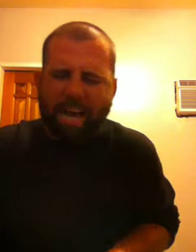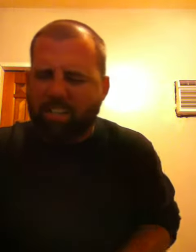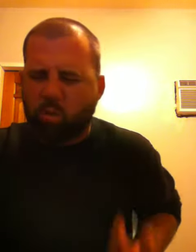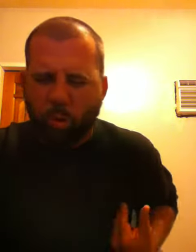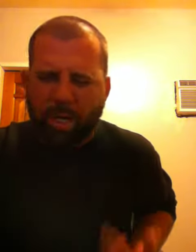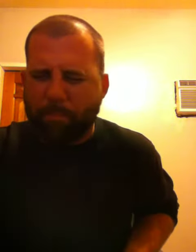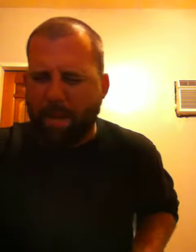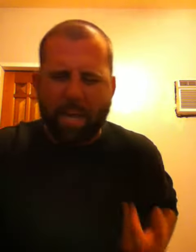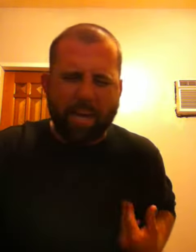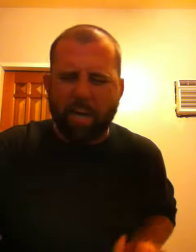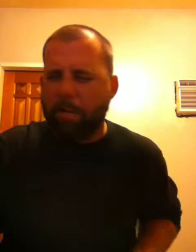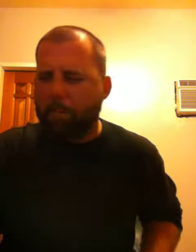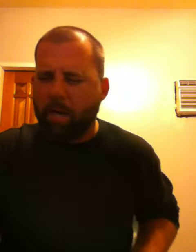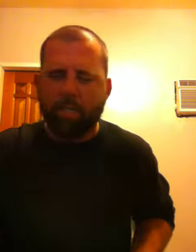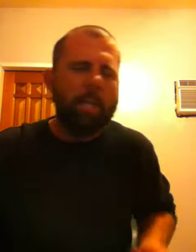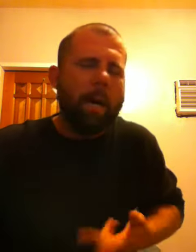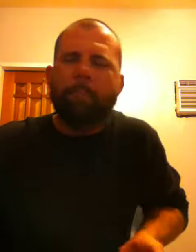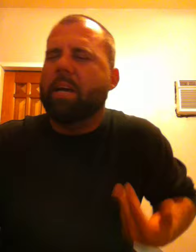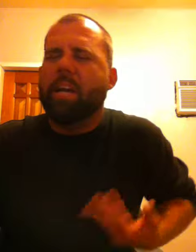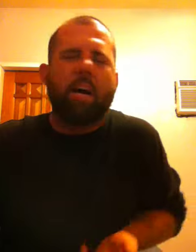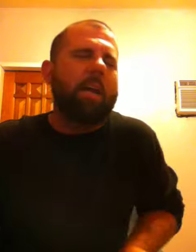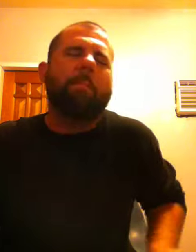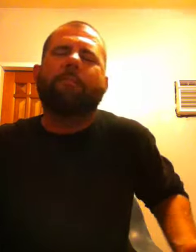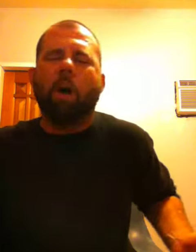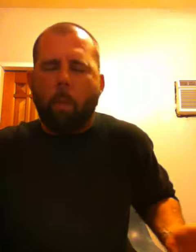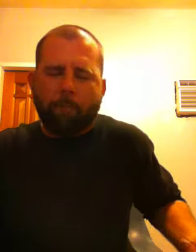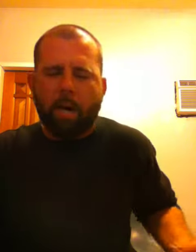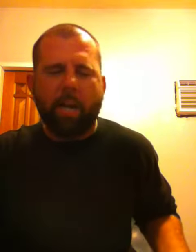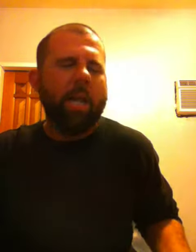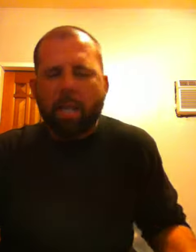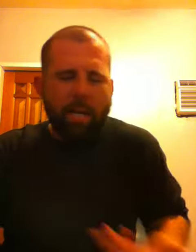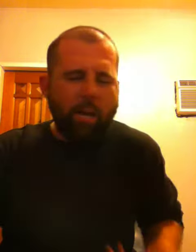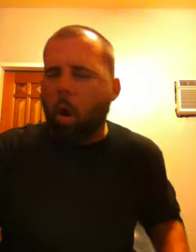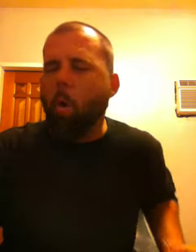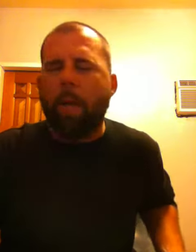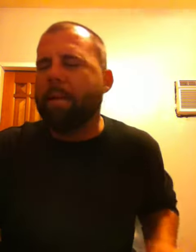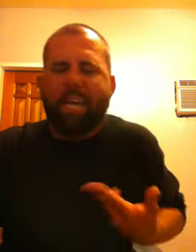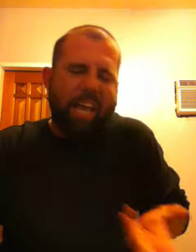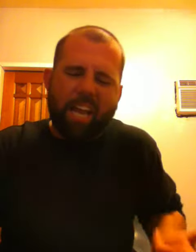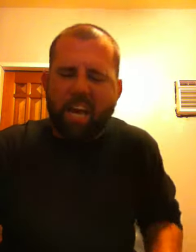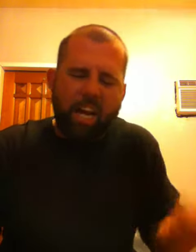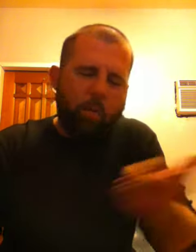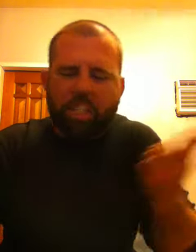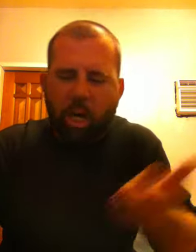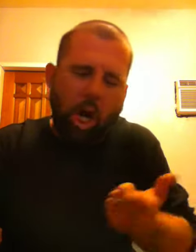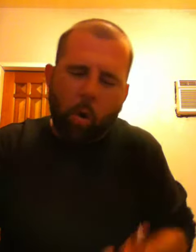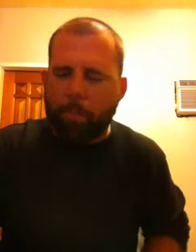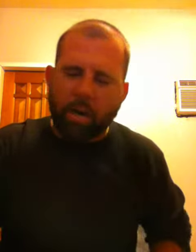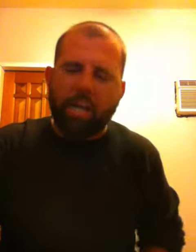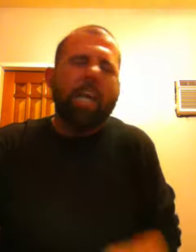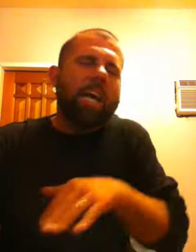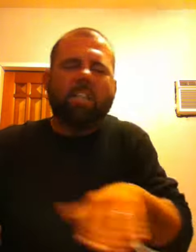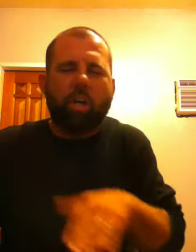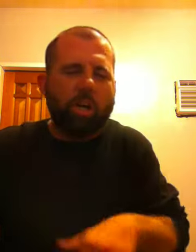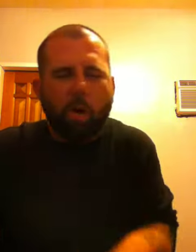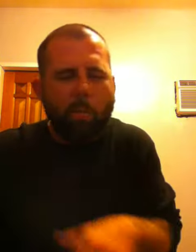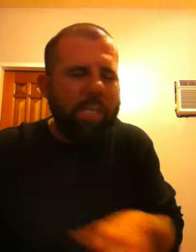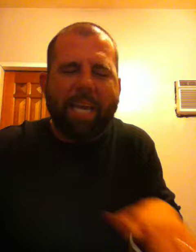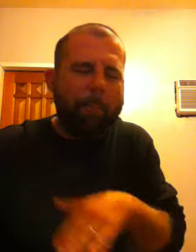ice cream Man, nutty buddy I've been nutty before, buddy Now don't let me get nutty with your hoes, buddy I'll show you what we ain't